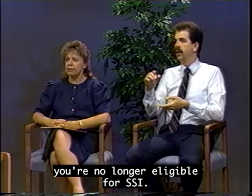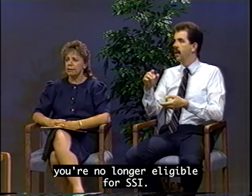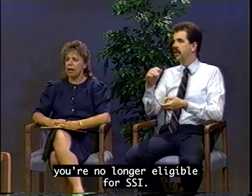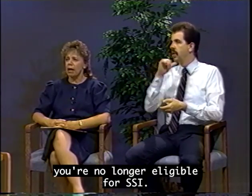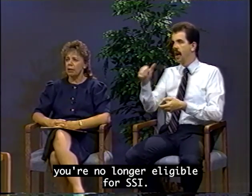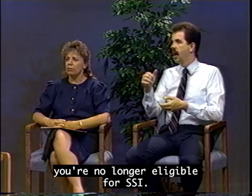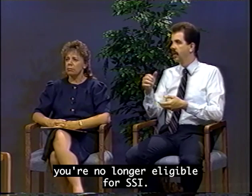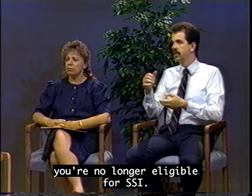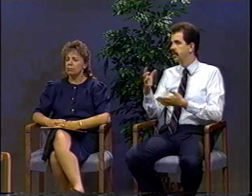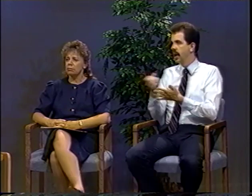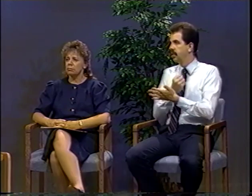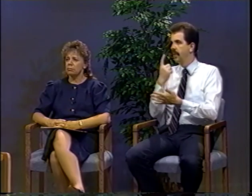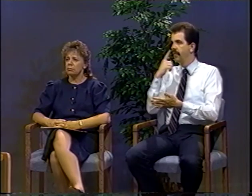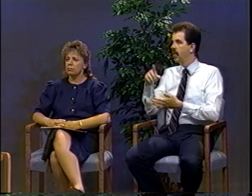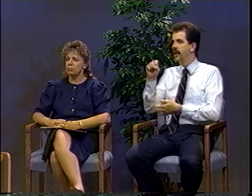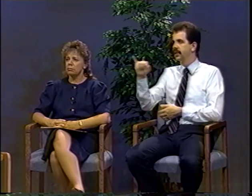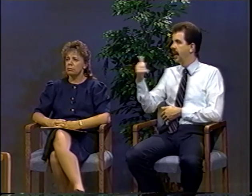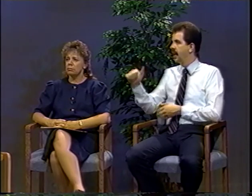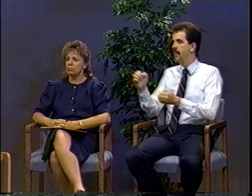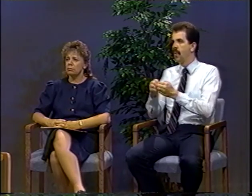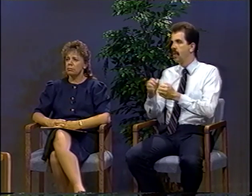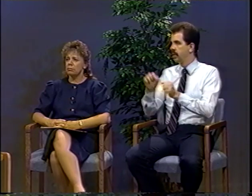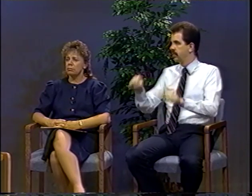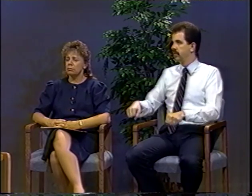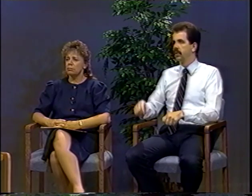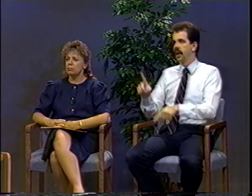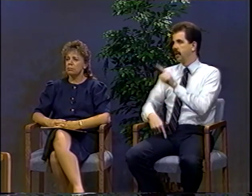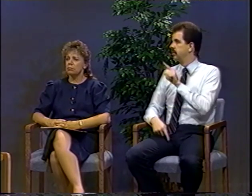for SSI.